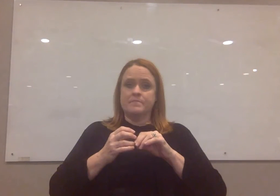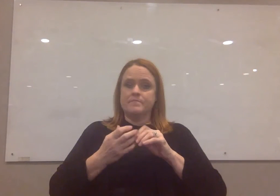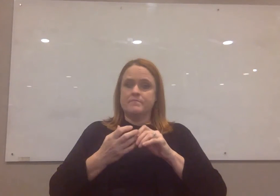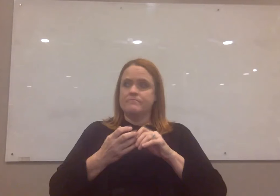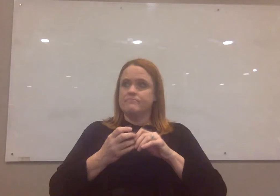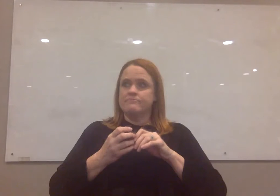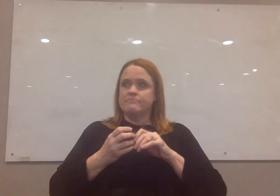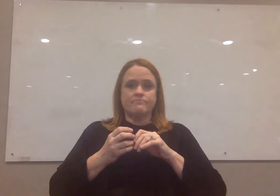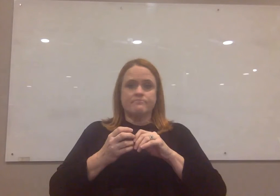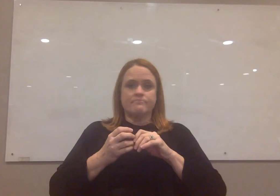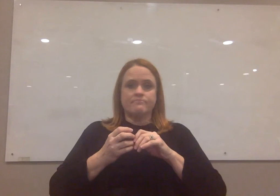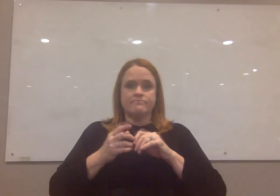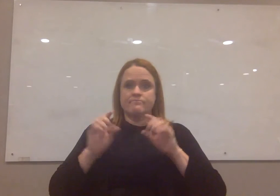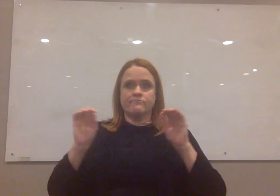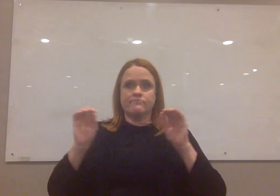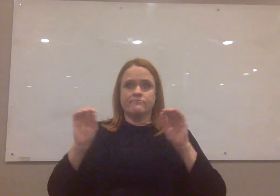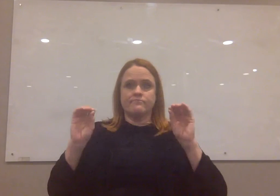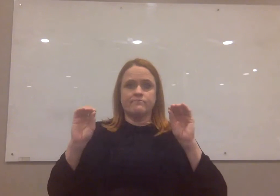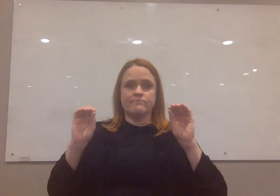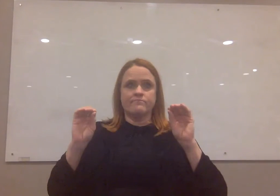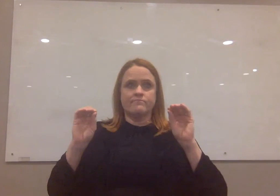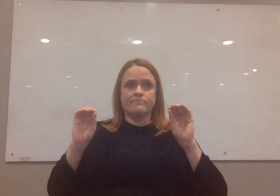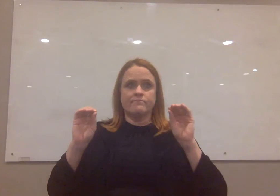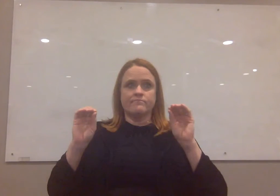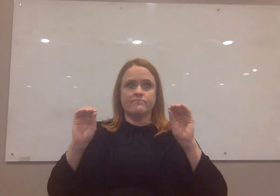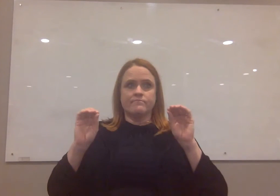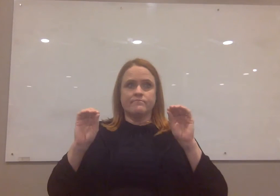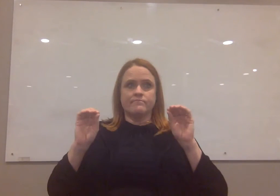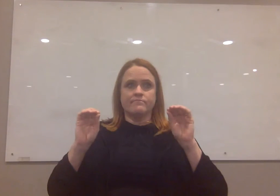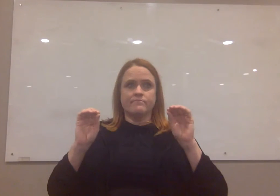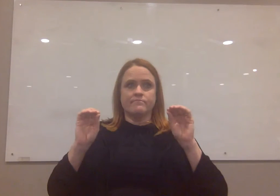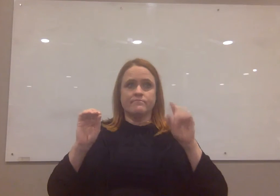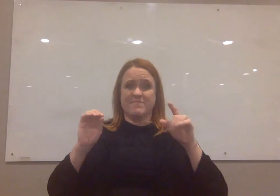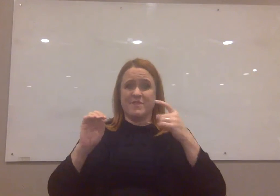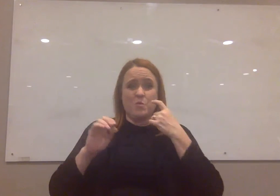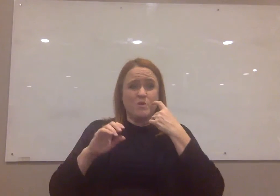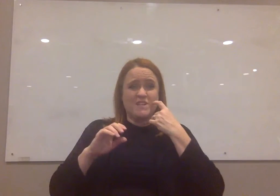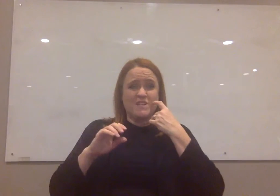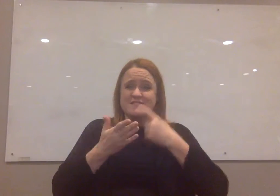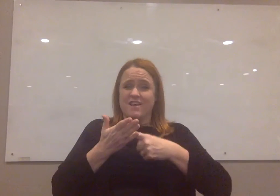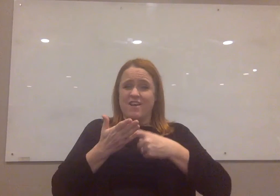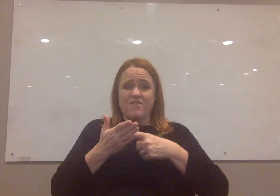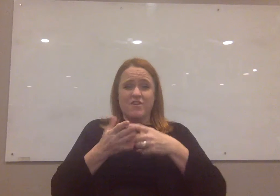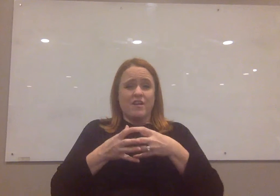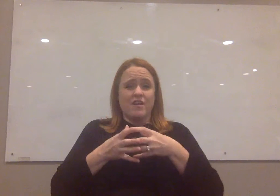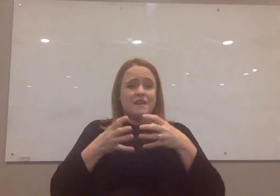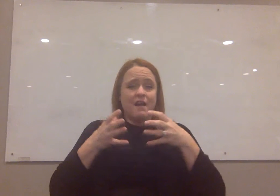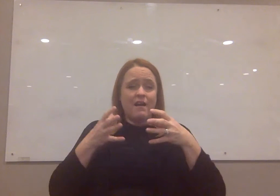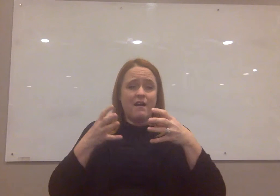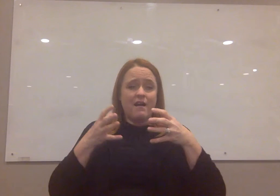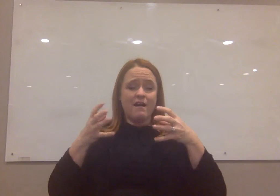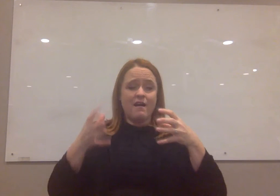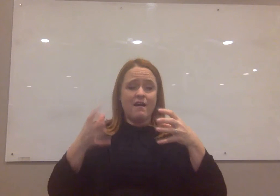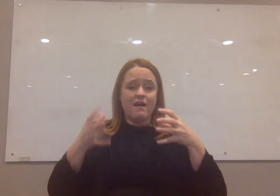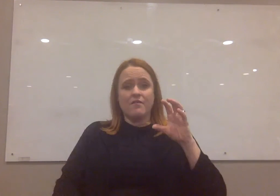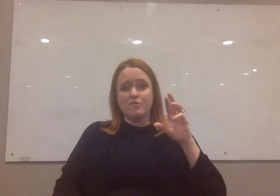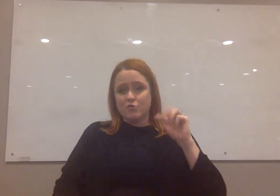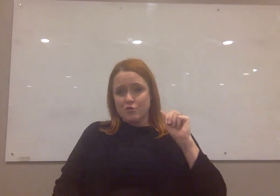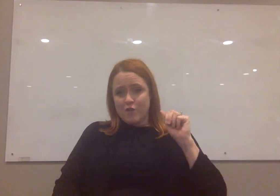Okay. We just covered a ton of that. Yeah. I kind of blew through,